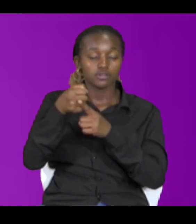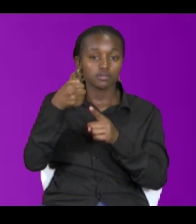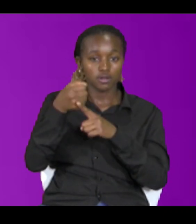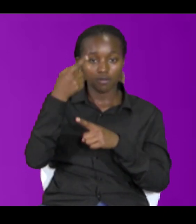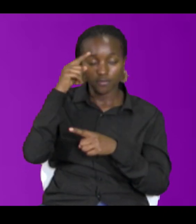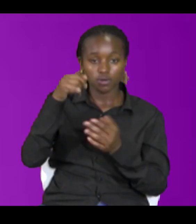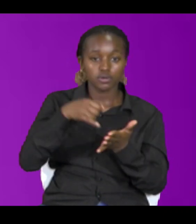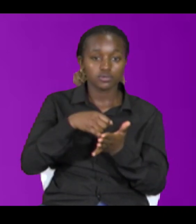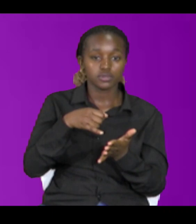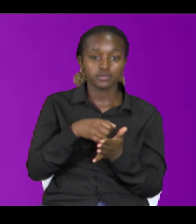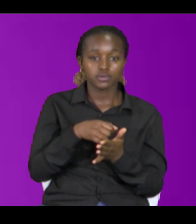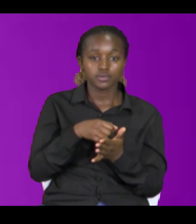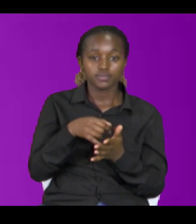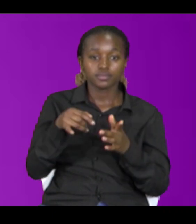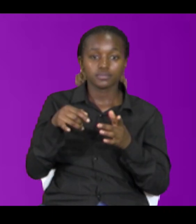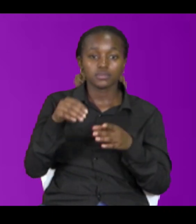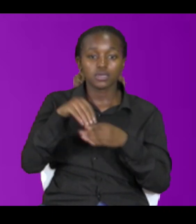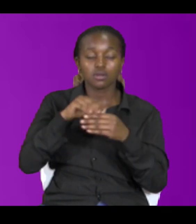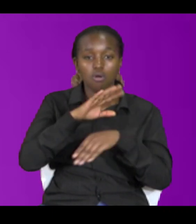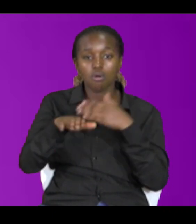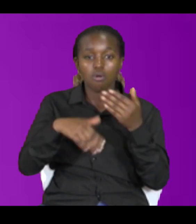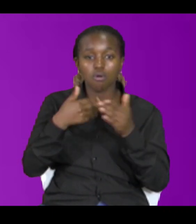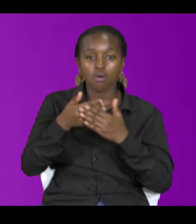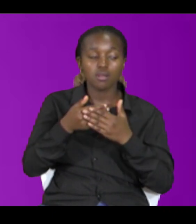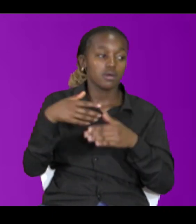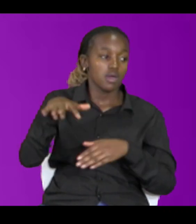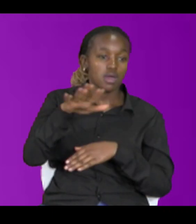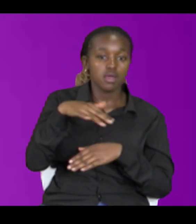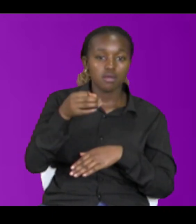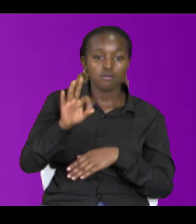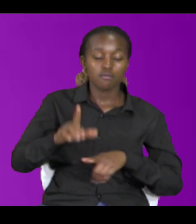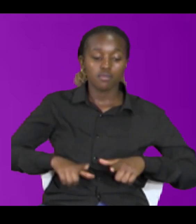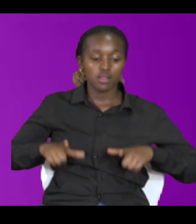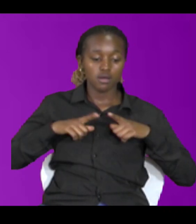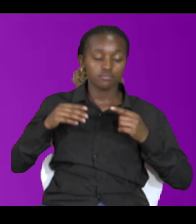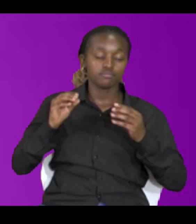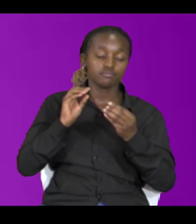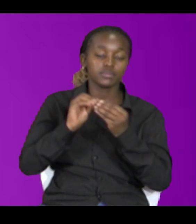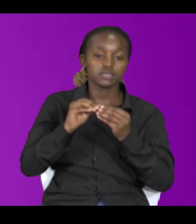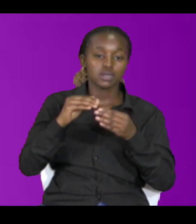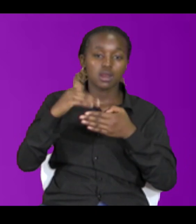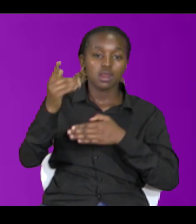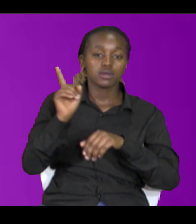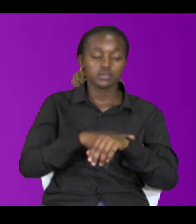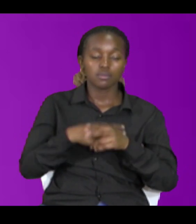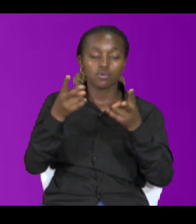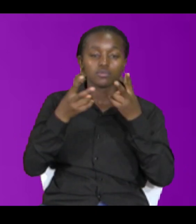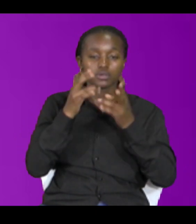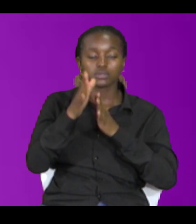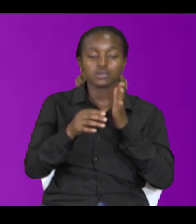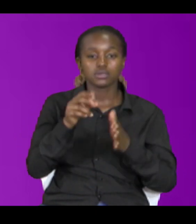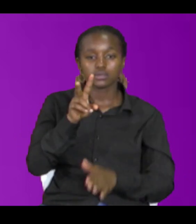for inclusivity in all aspects of life. Until next time, stay